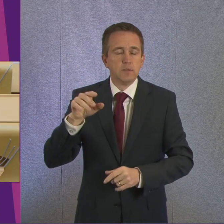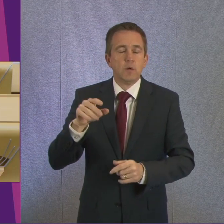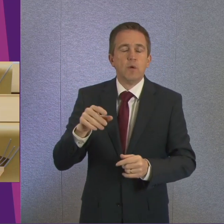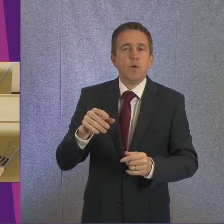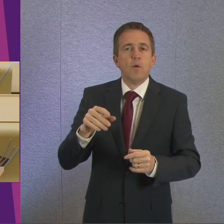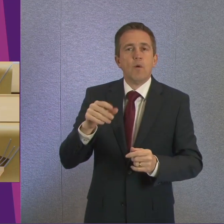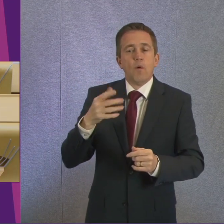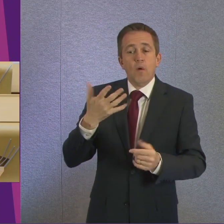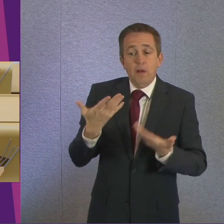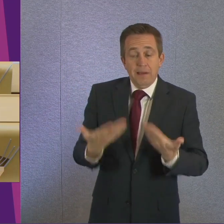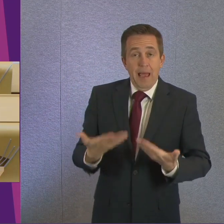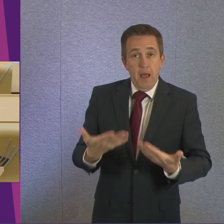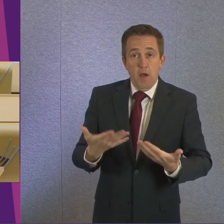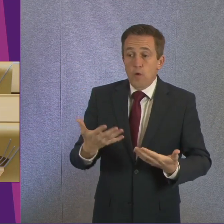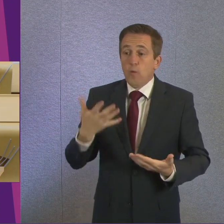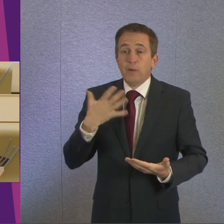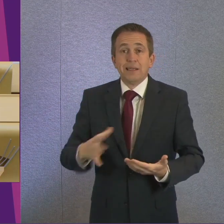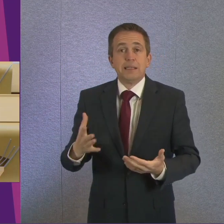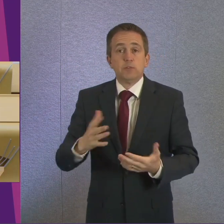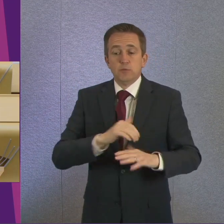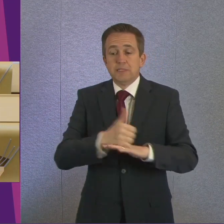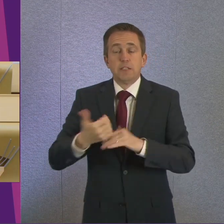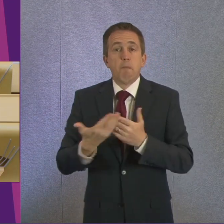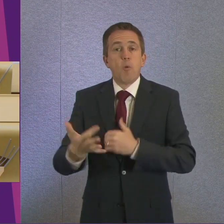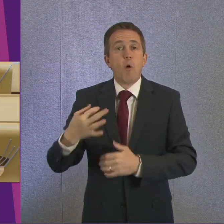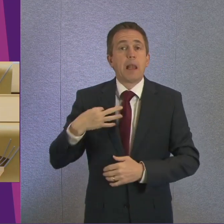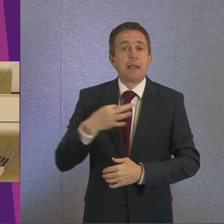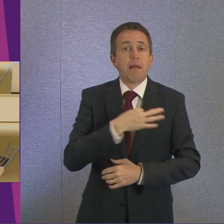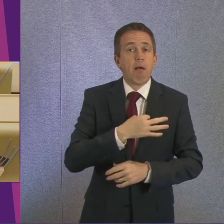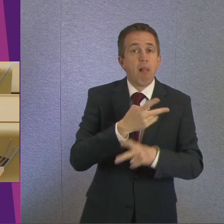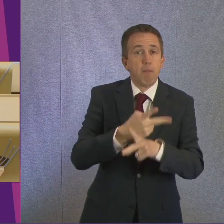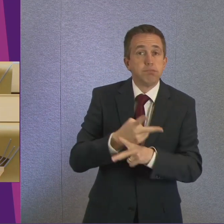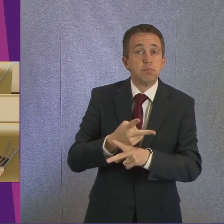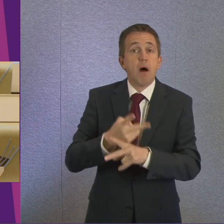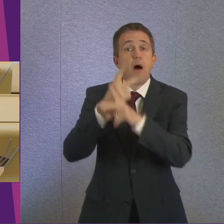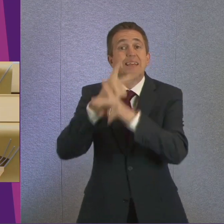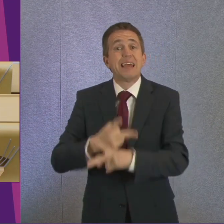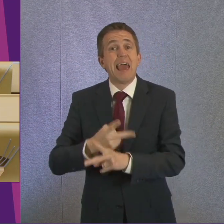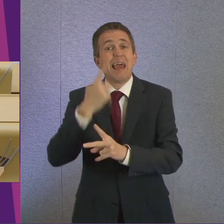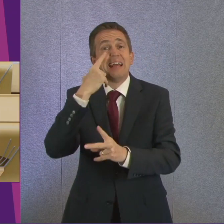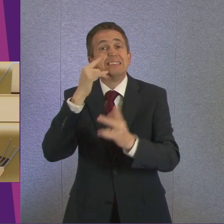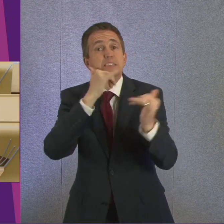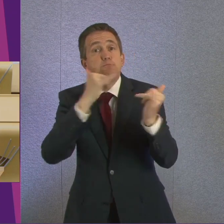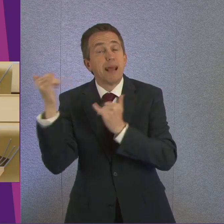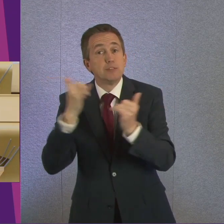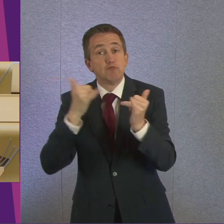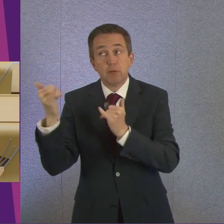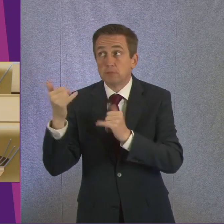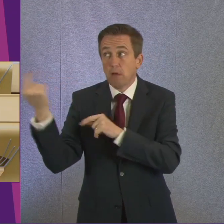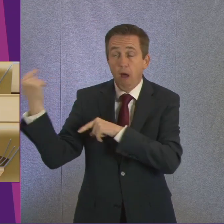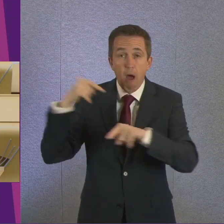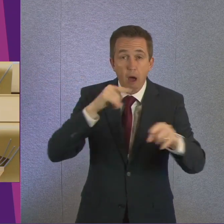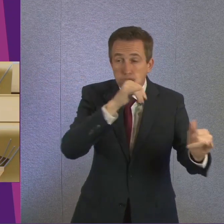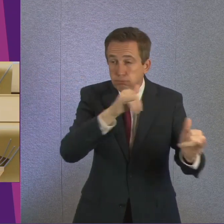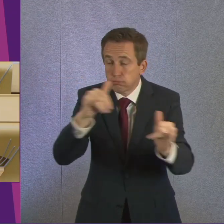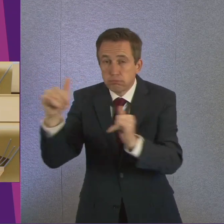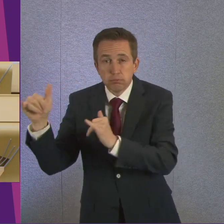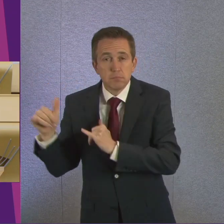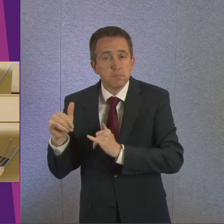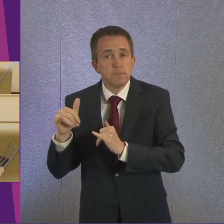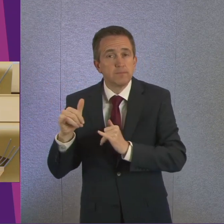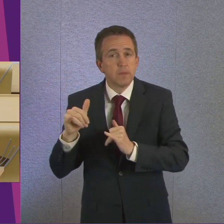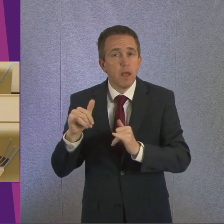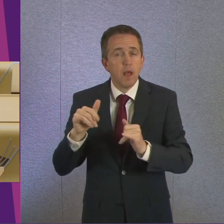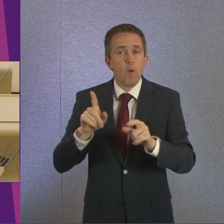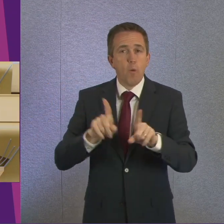to increase our clinical oversight, our care inspectorate inspection of those areas, as well as ensuring through